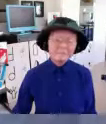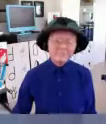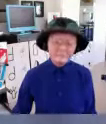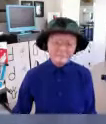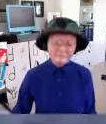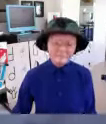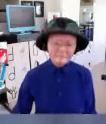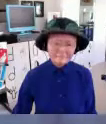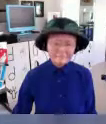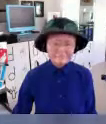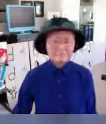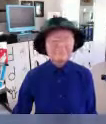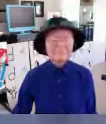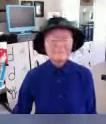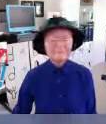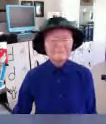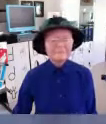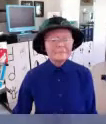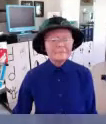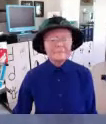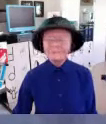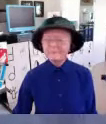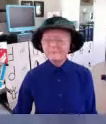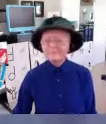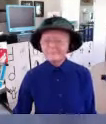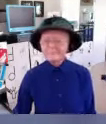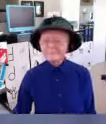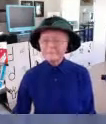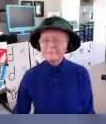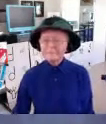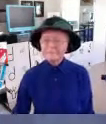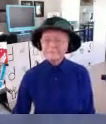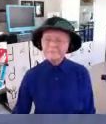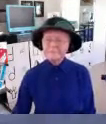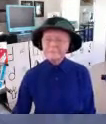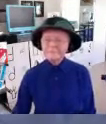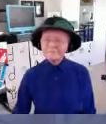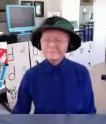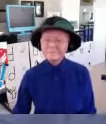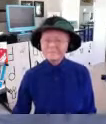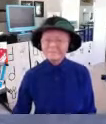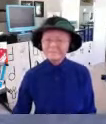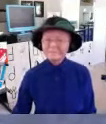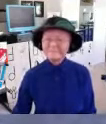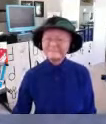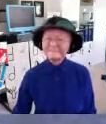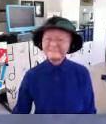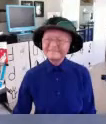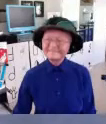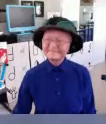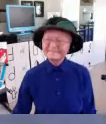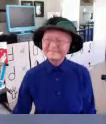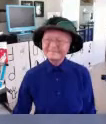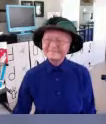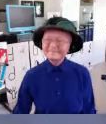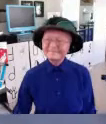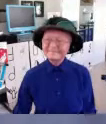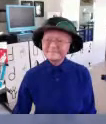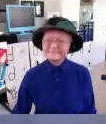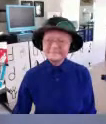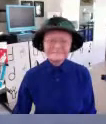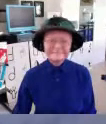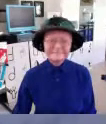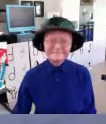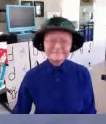included in a website, which I'm now going to switch to. Hopefully, I'm going to share the